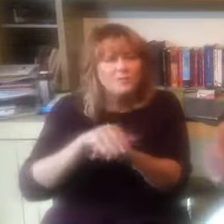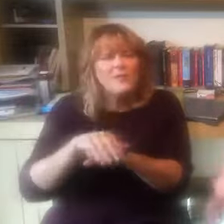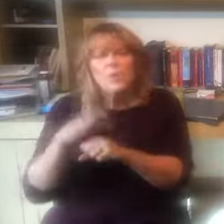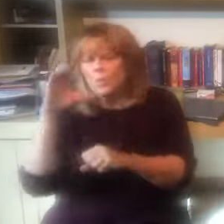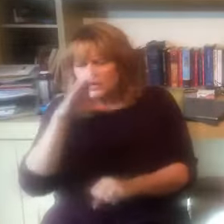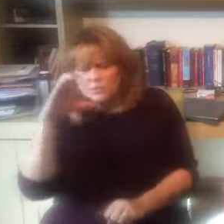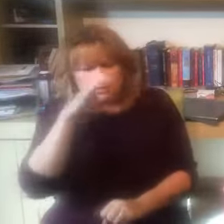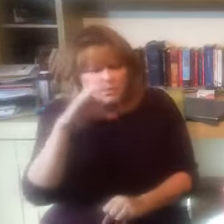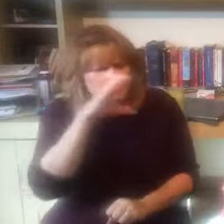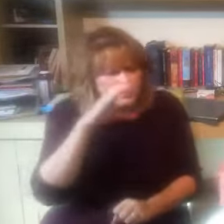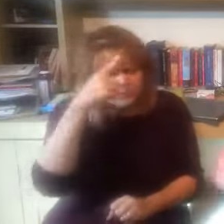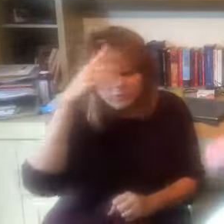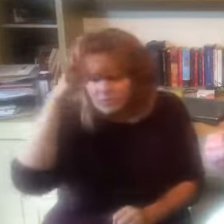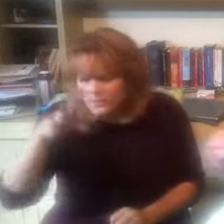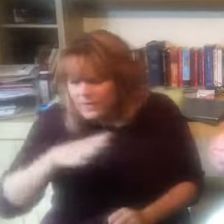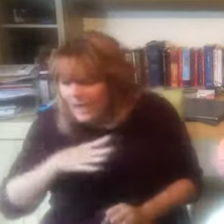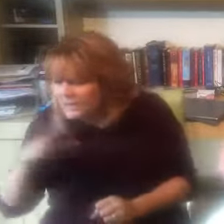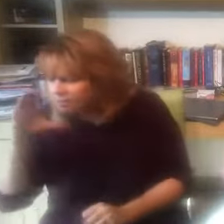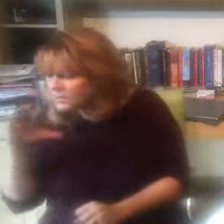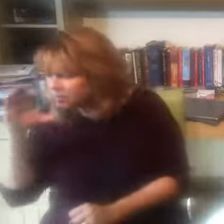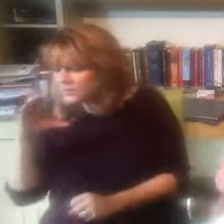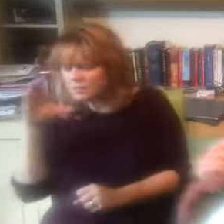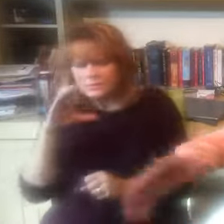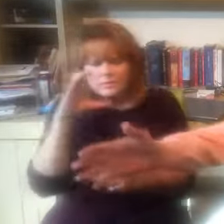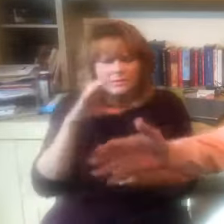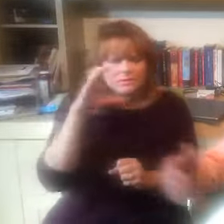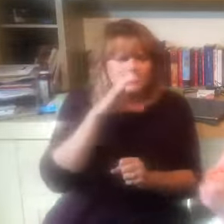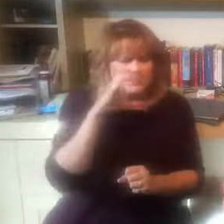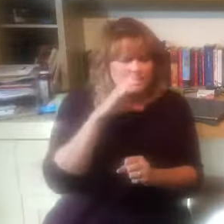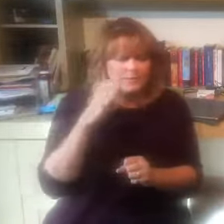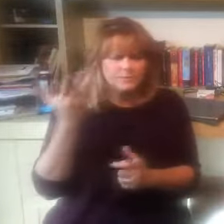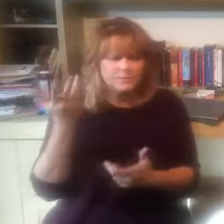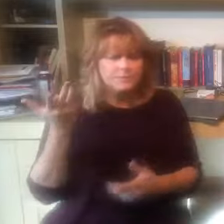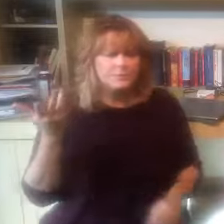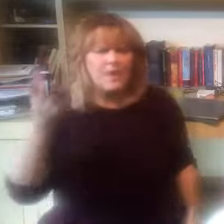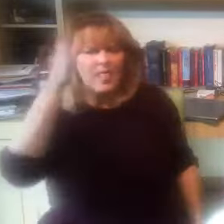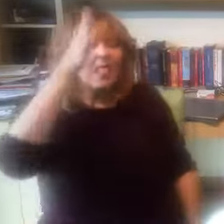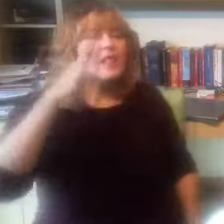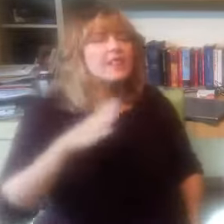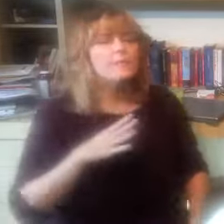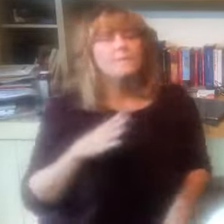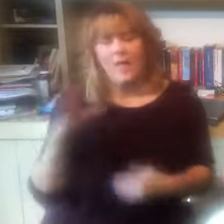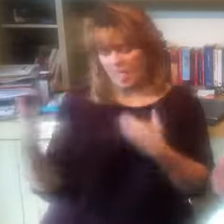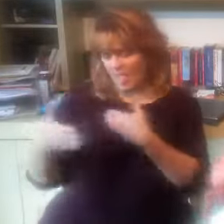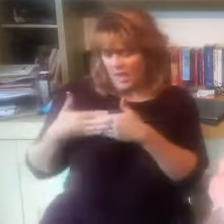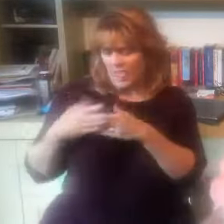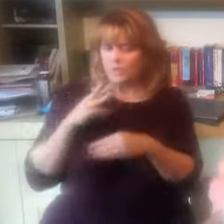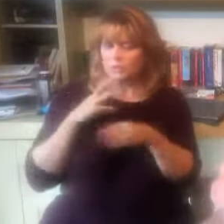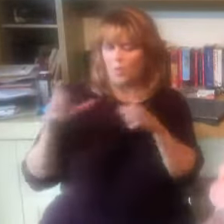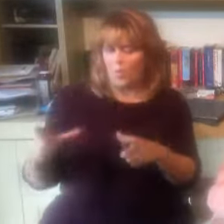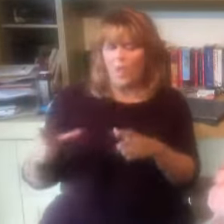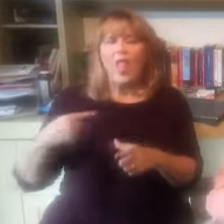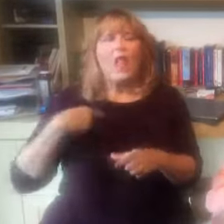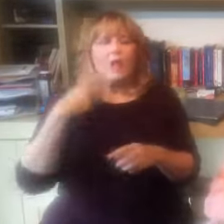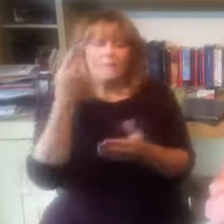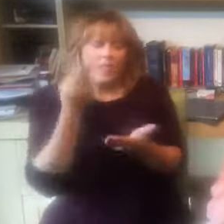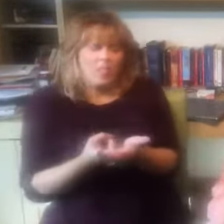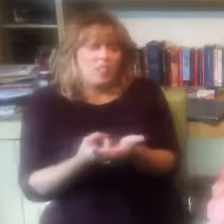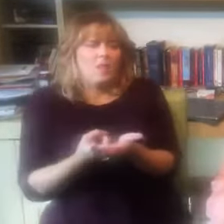for a man. We're looking for a man like the man that was beside the pool. And he said, I've been laying here